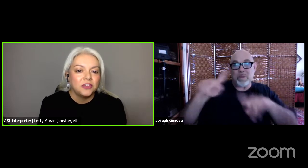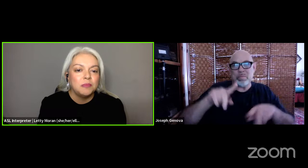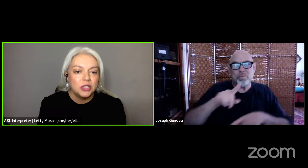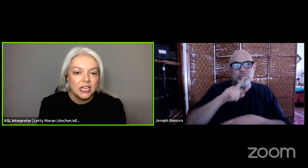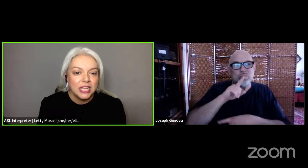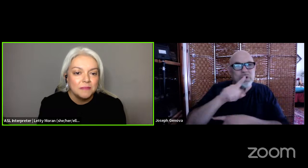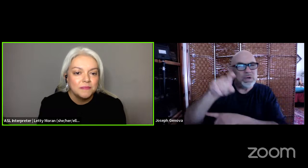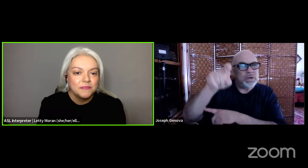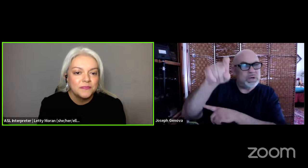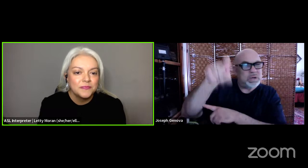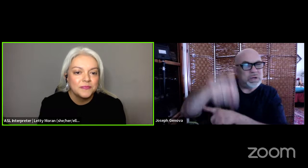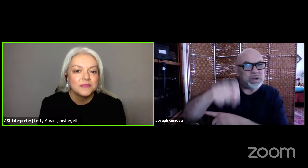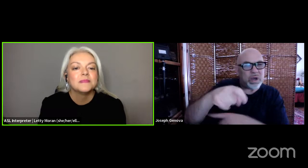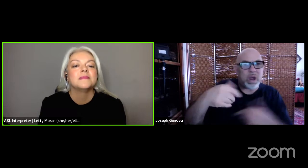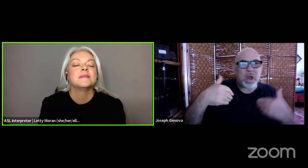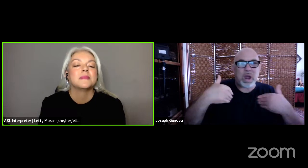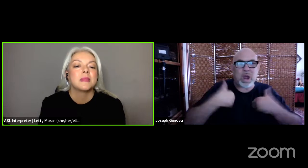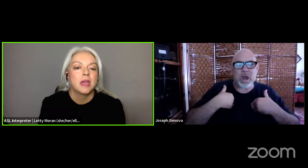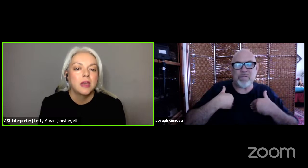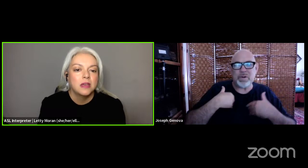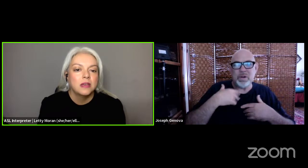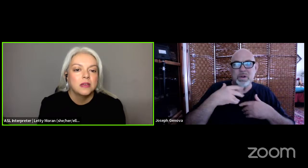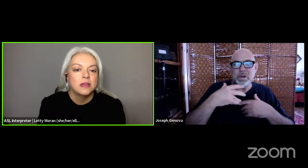Yuma deaf community.